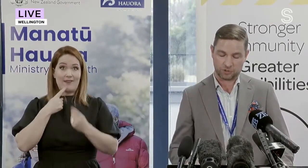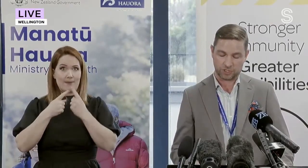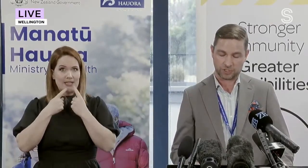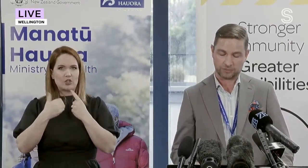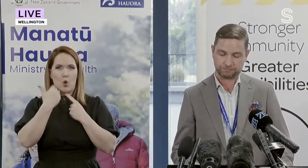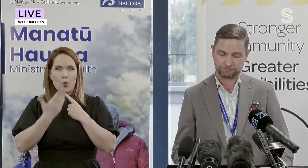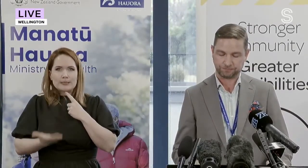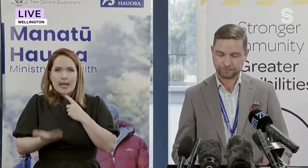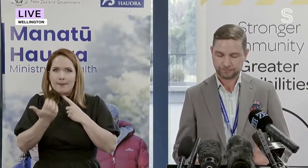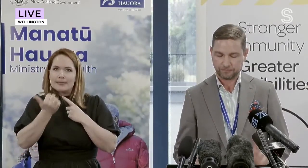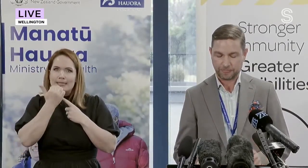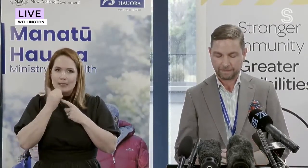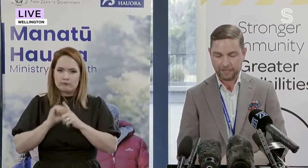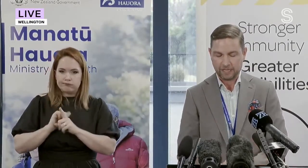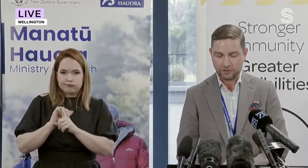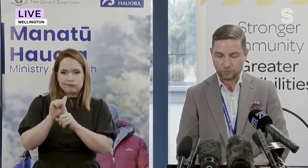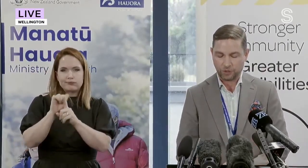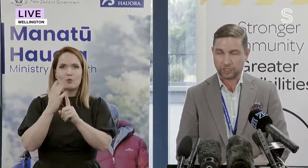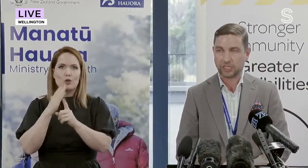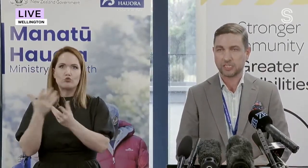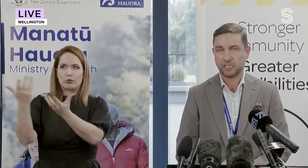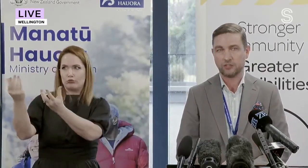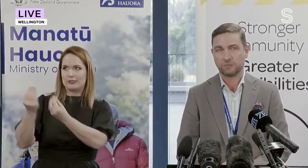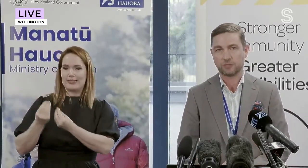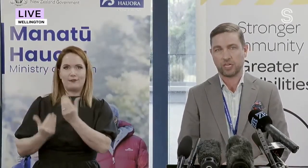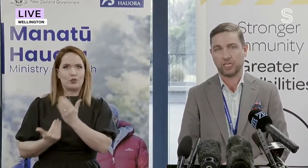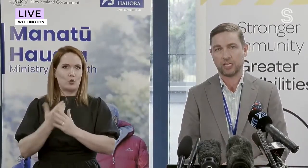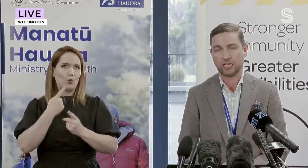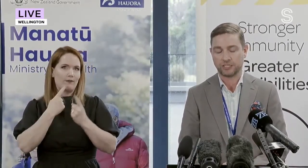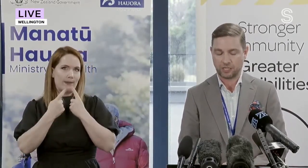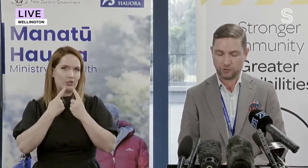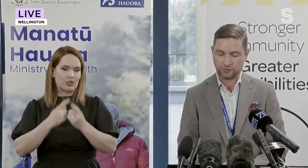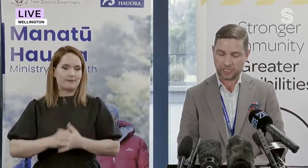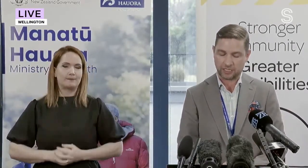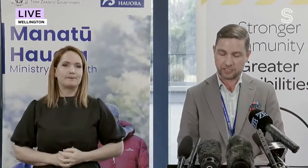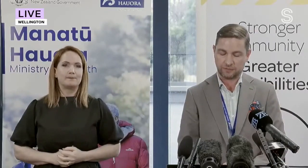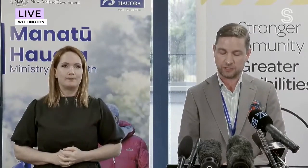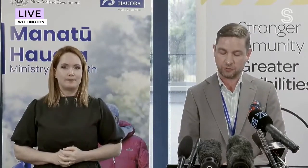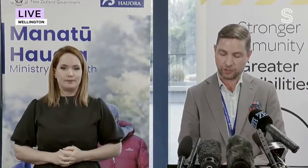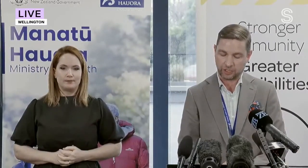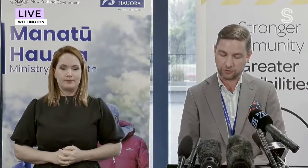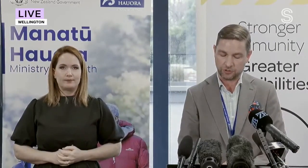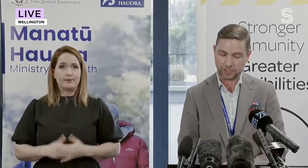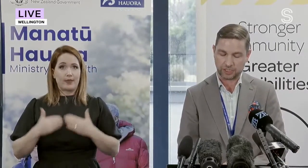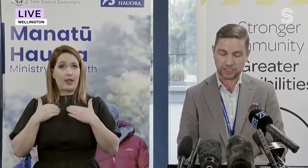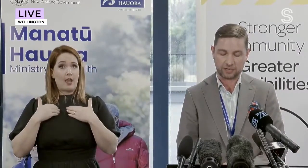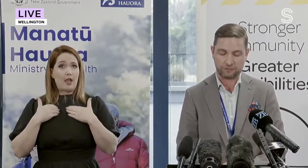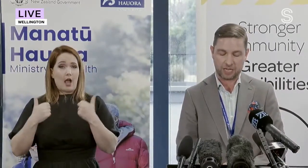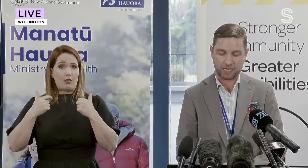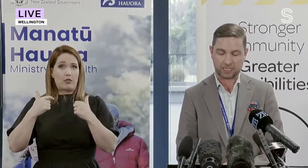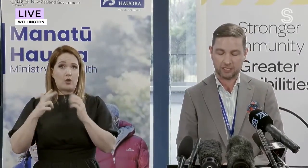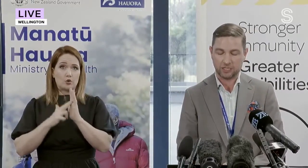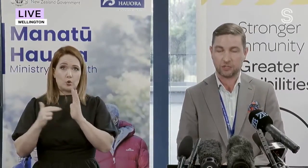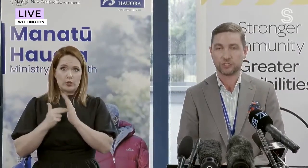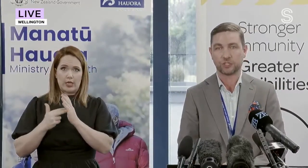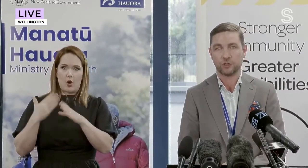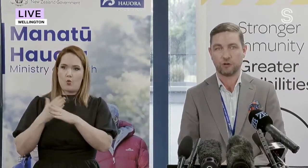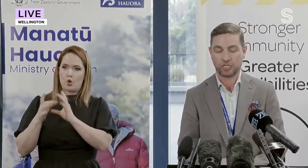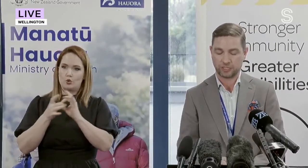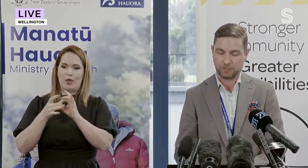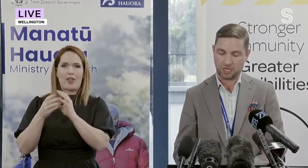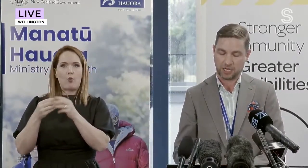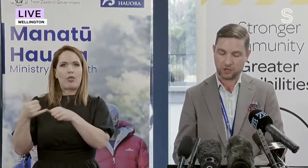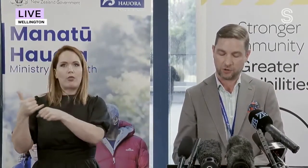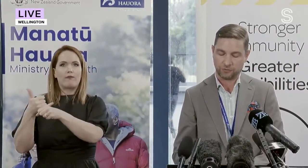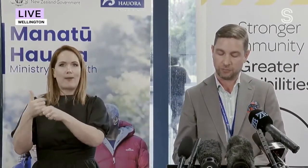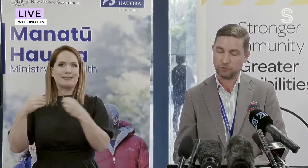evidence emerges. Work continues between ourselves and Te Whatu Ora Health New Zealand and Pharmac on securing